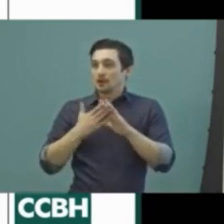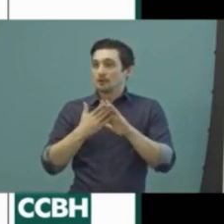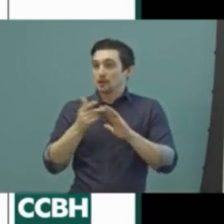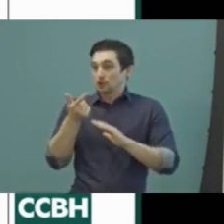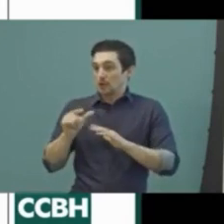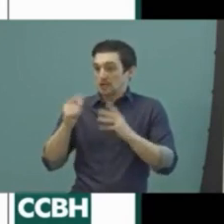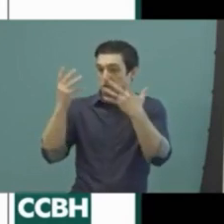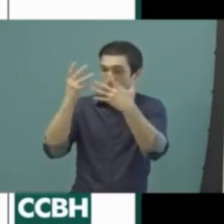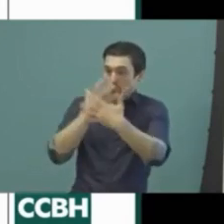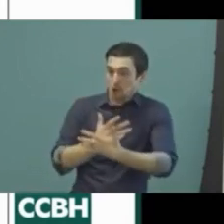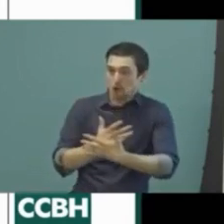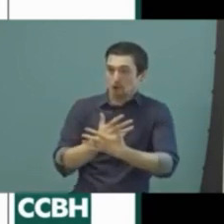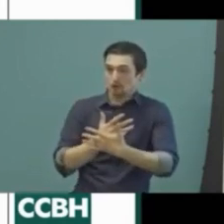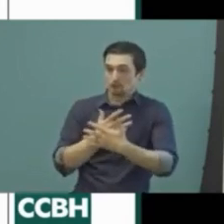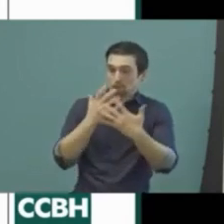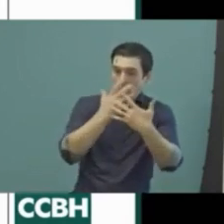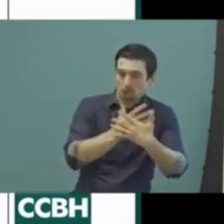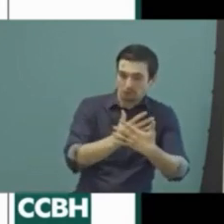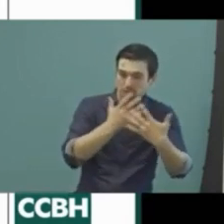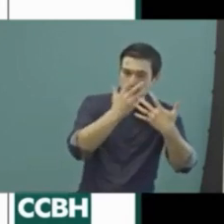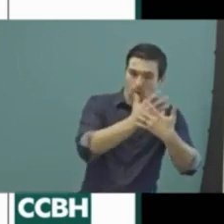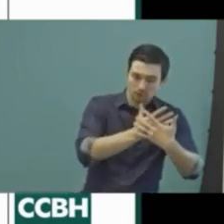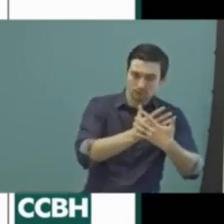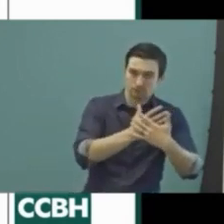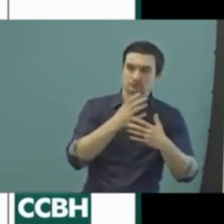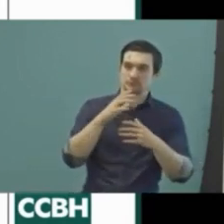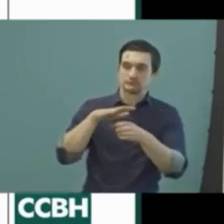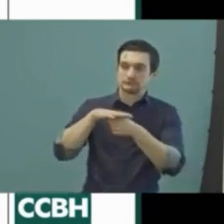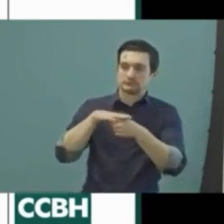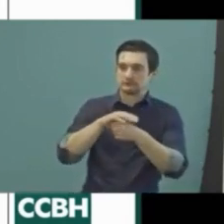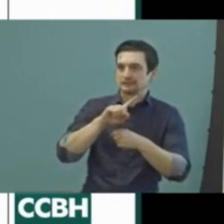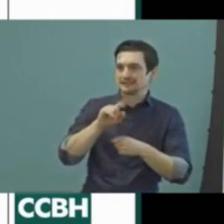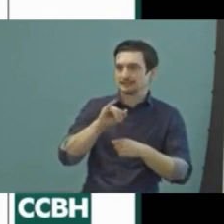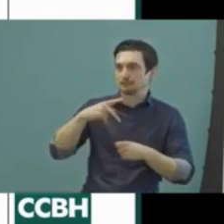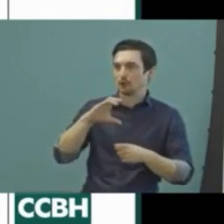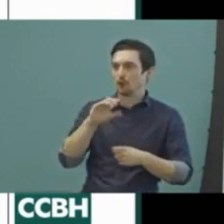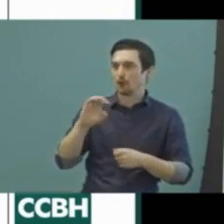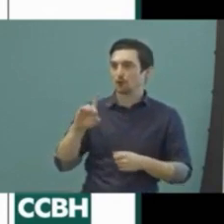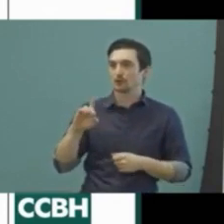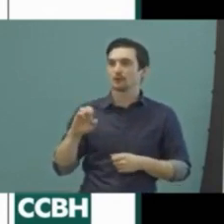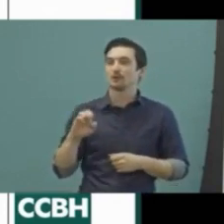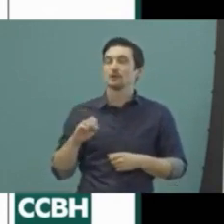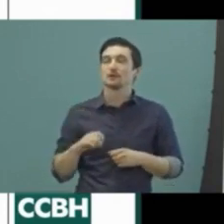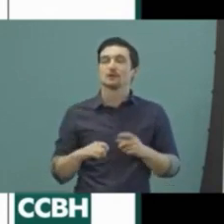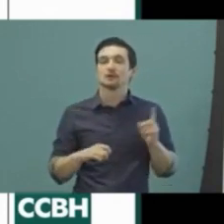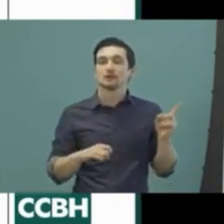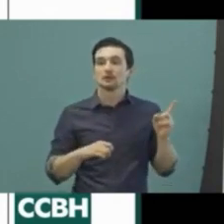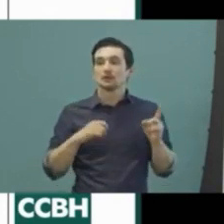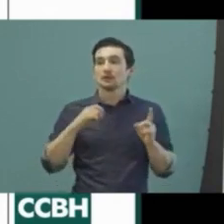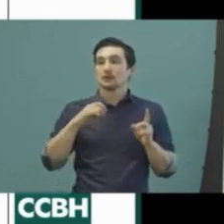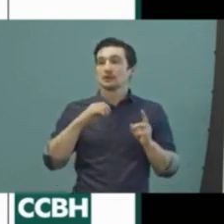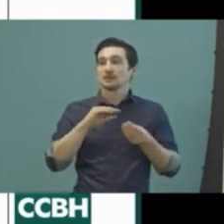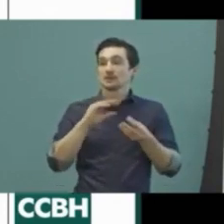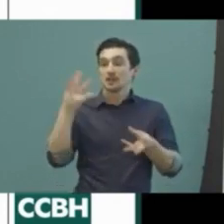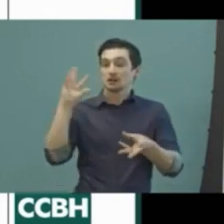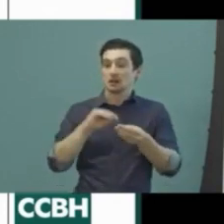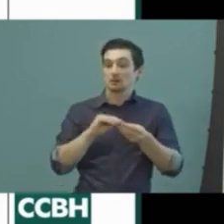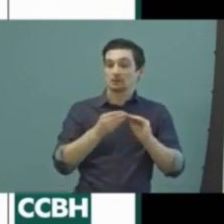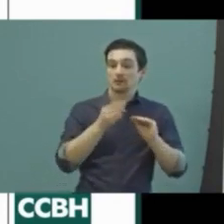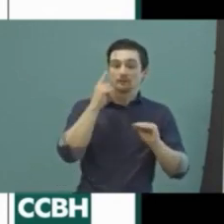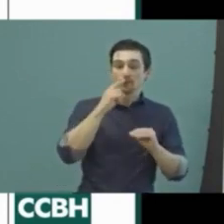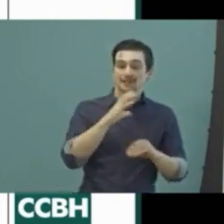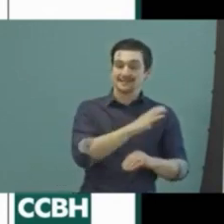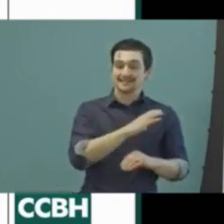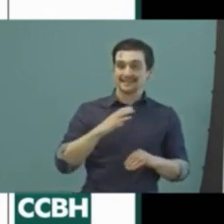zip codes. These data here represent the number of cases for both the city of Cleveland and